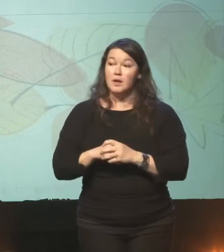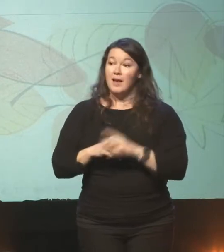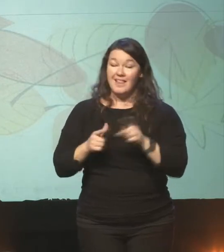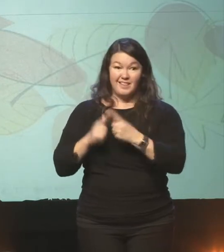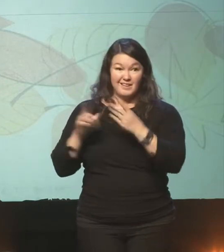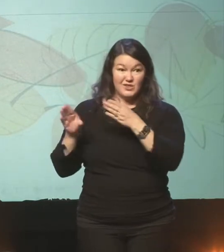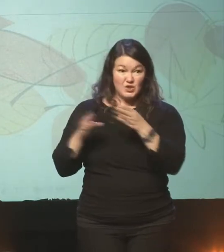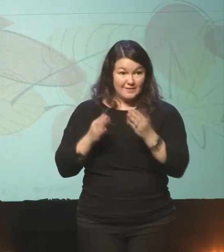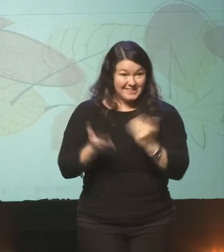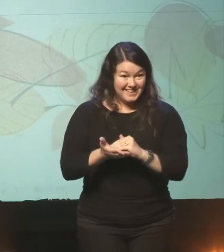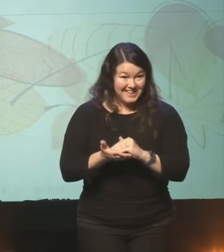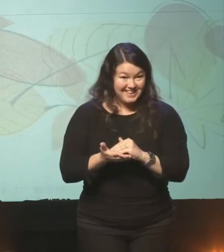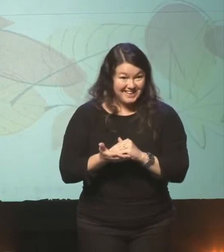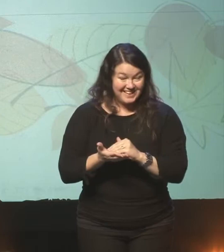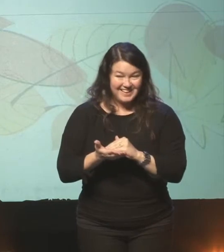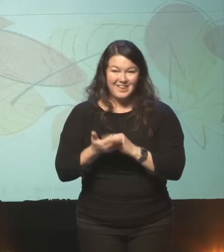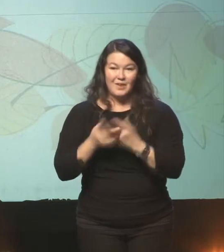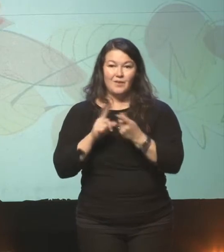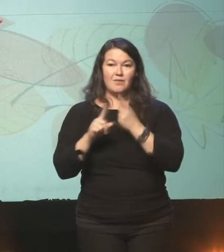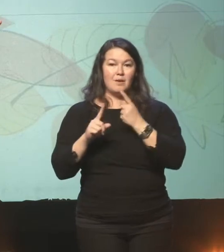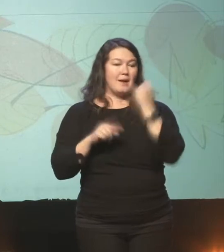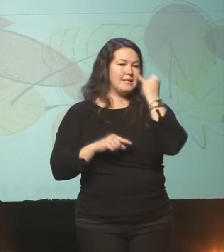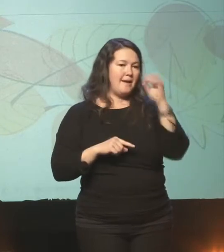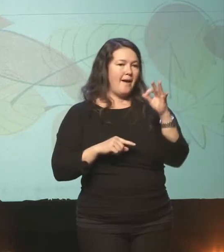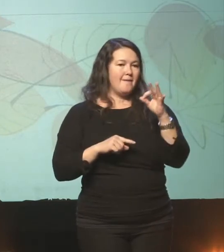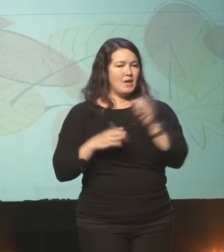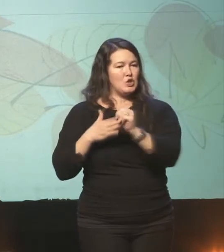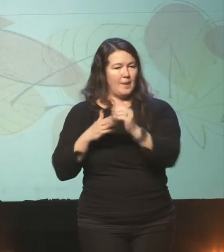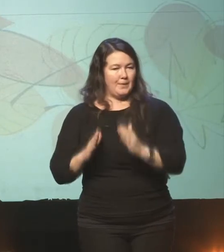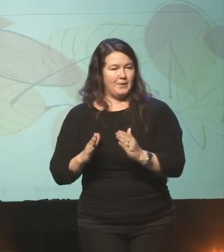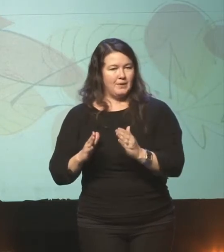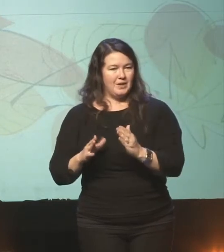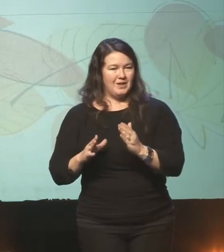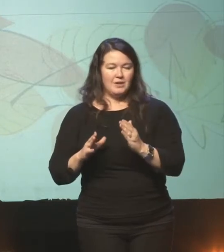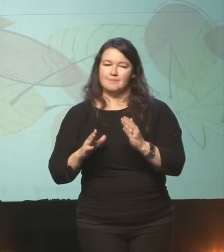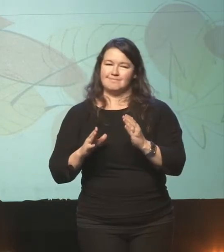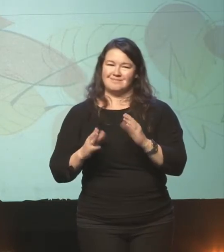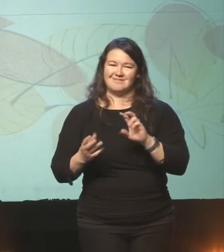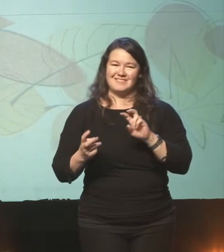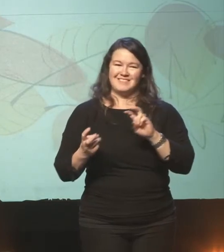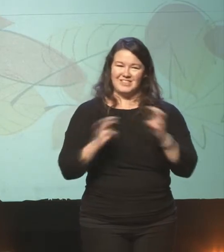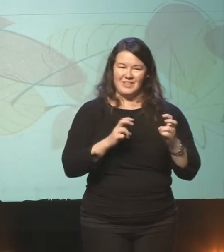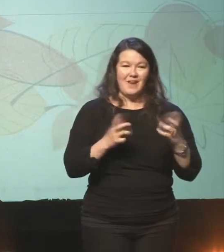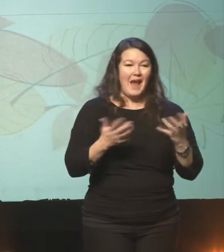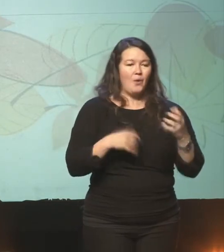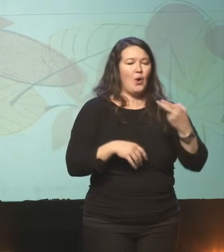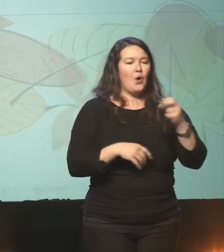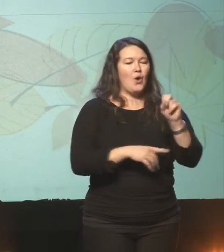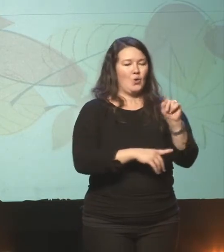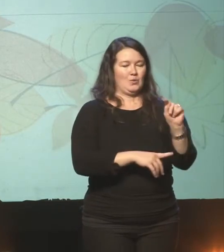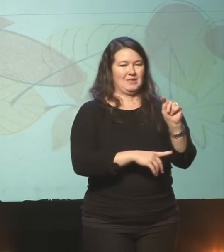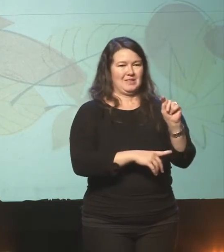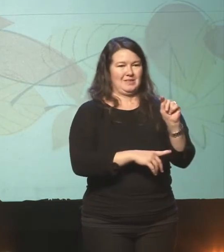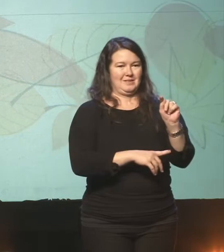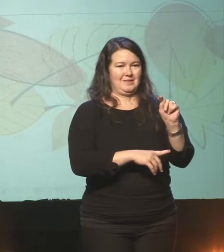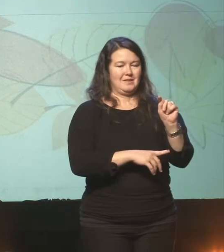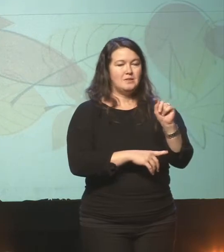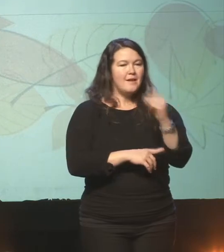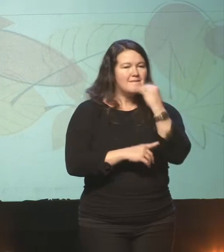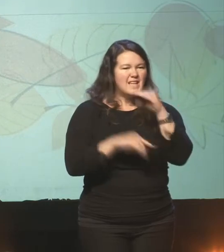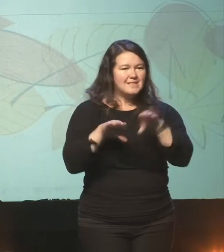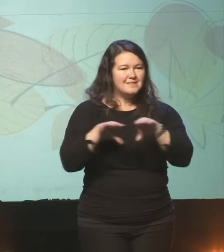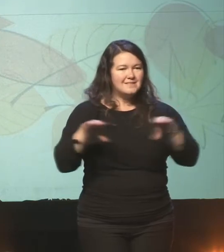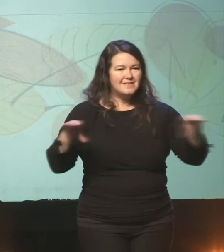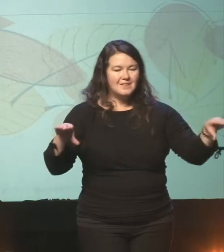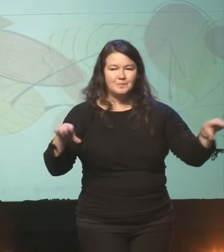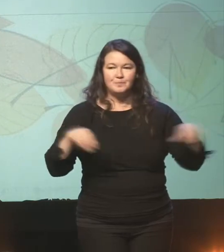shift in the poem. We shift from the idea of a shepherd to a host at a feast, a banquet. And it